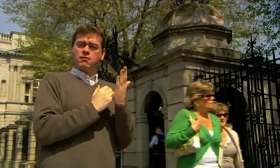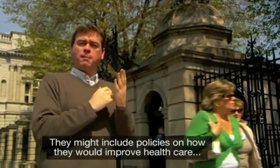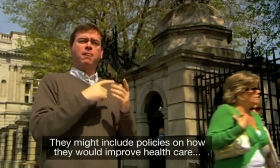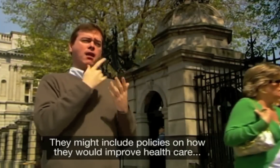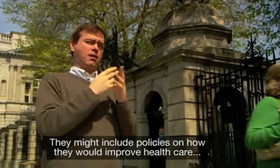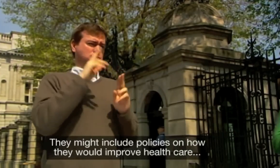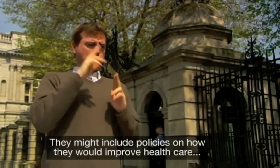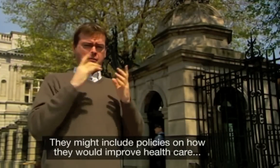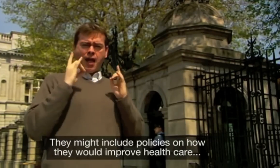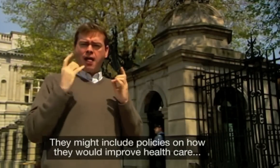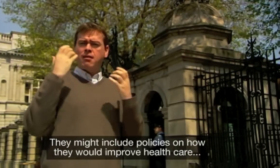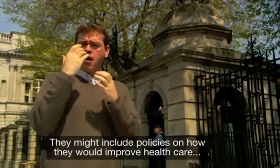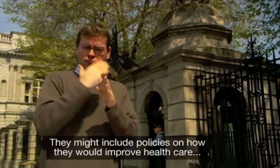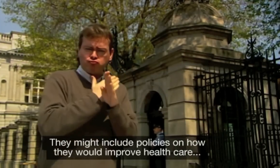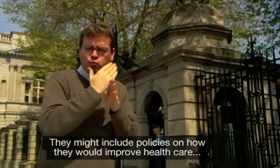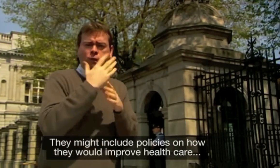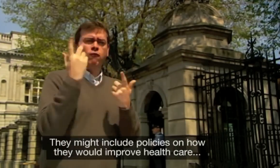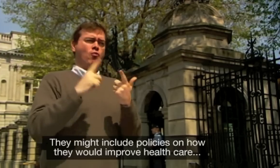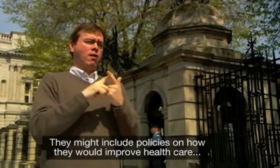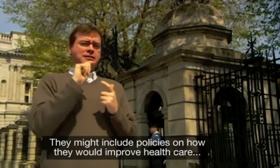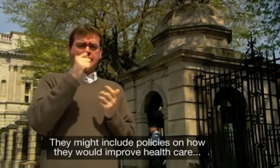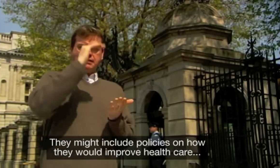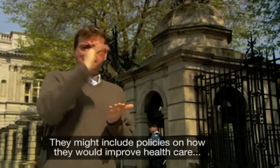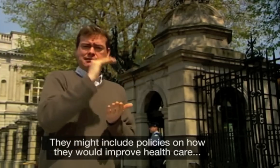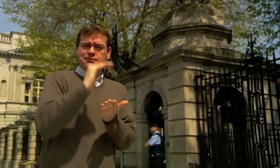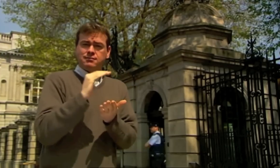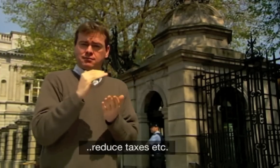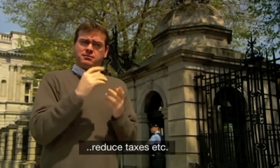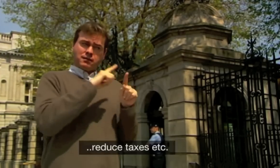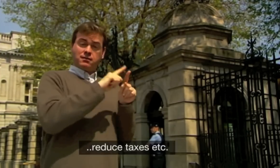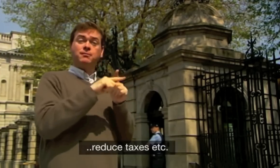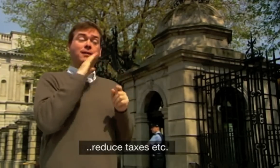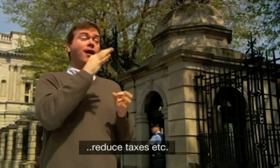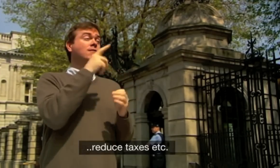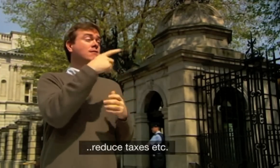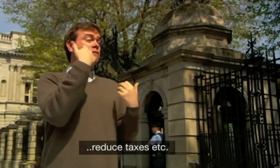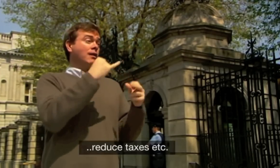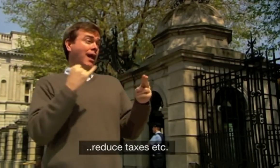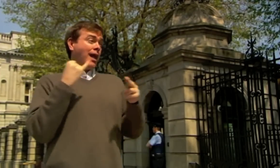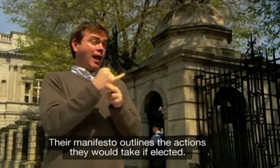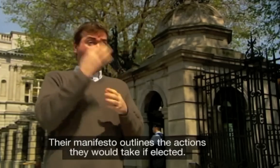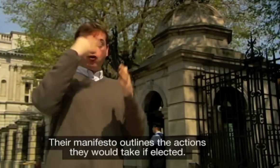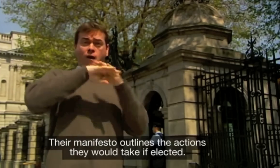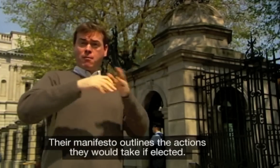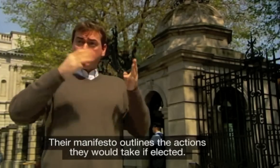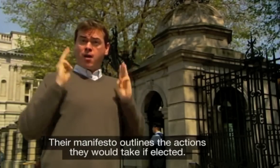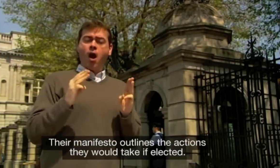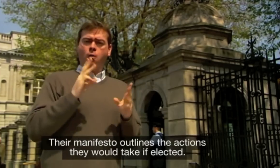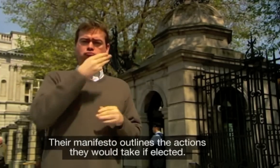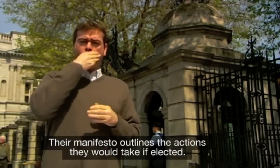They might include policies on how they would improve healthcare, reduce taxes, etc. Their manifesto outlines the actions they would